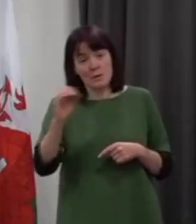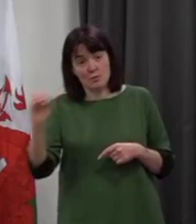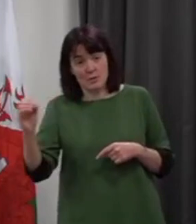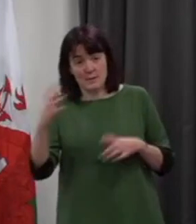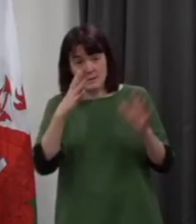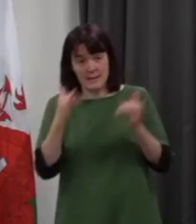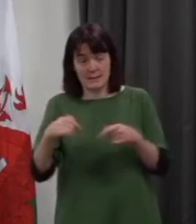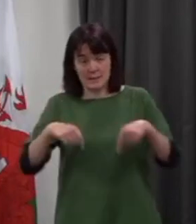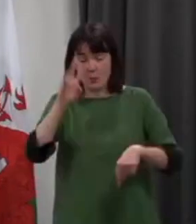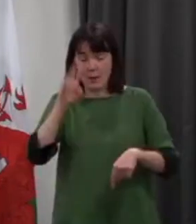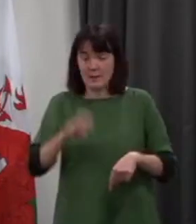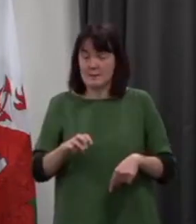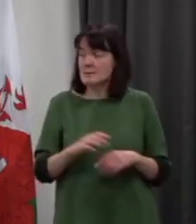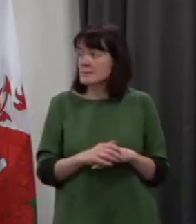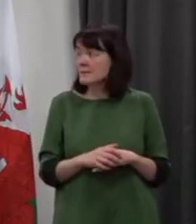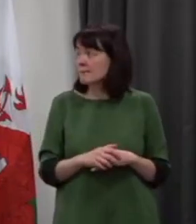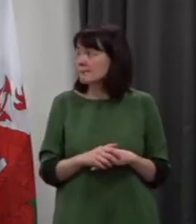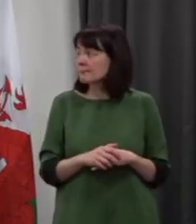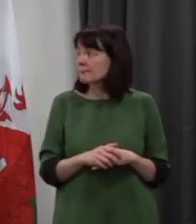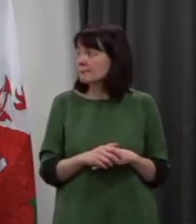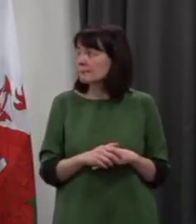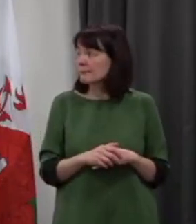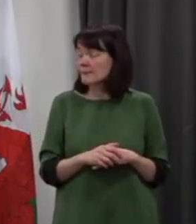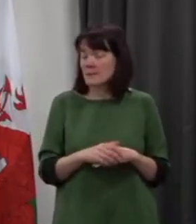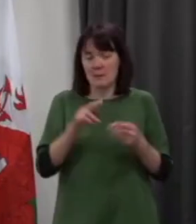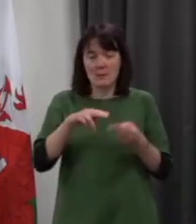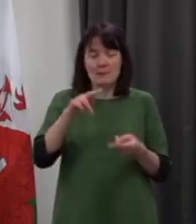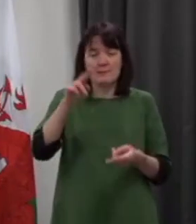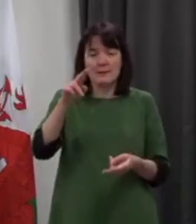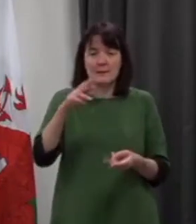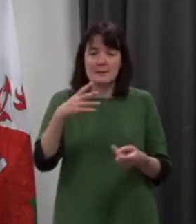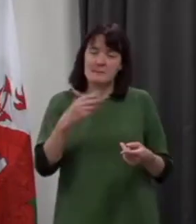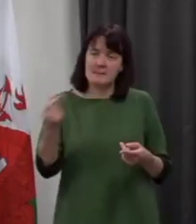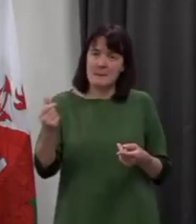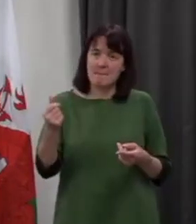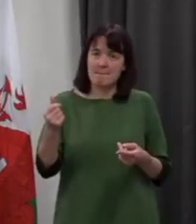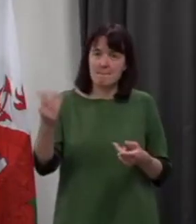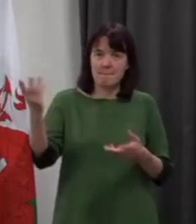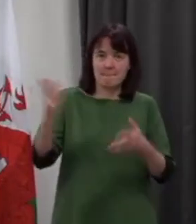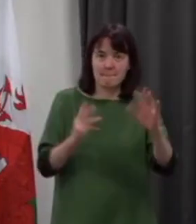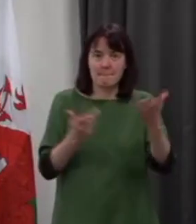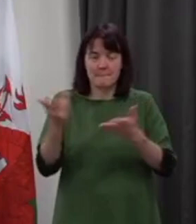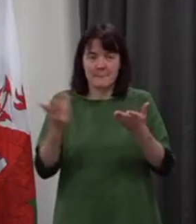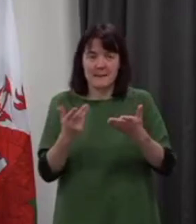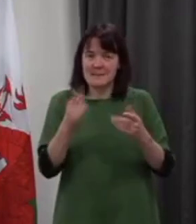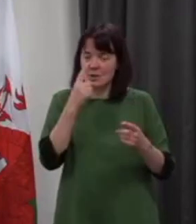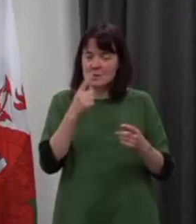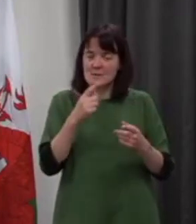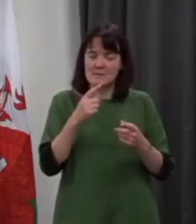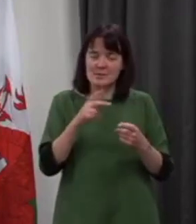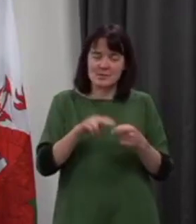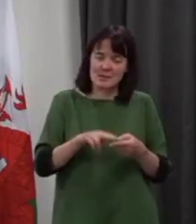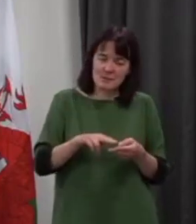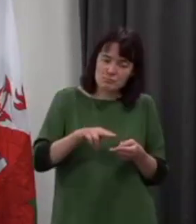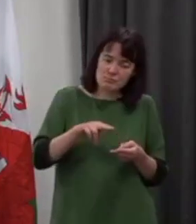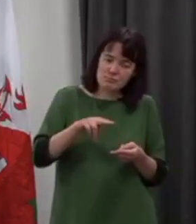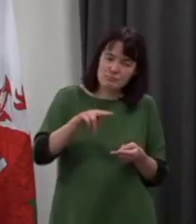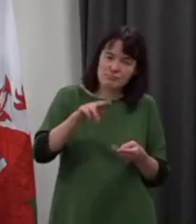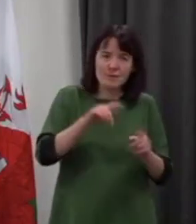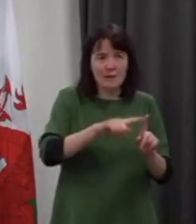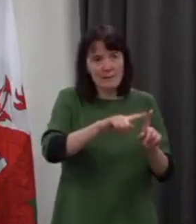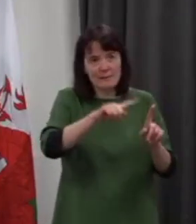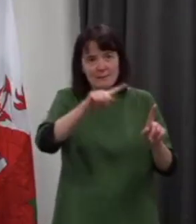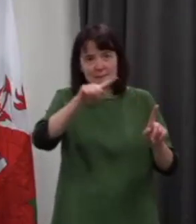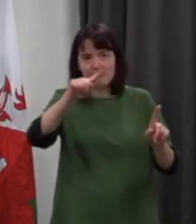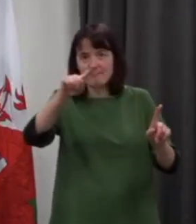up, because different streams come on at different points in time. It's not a smooth linear progress to get to 5,000 tests,